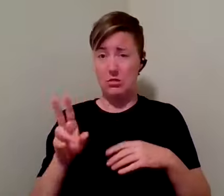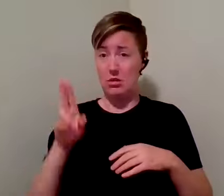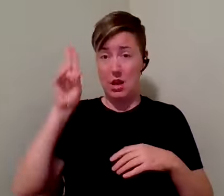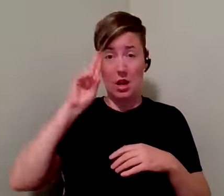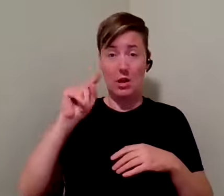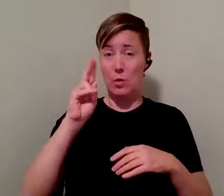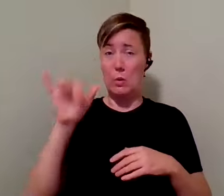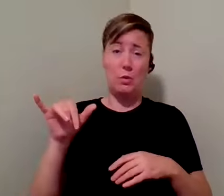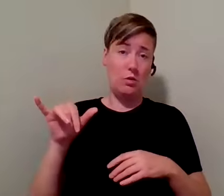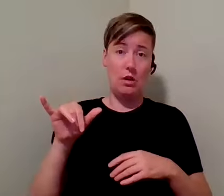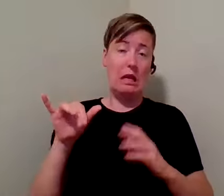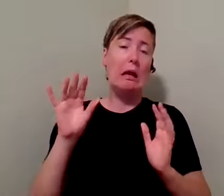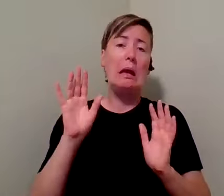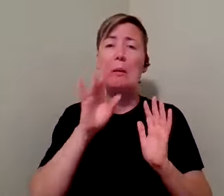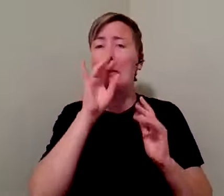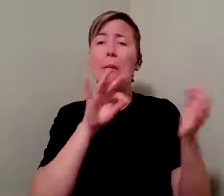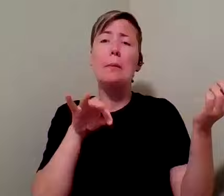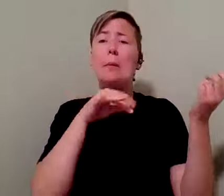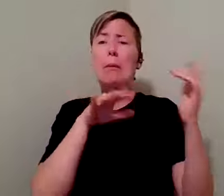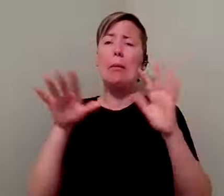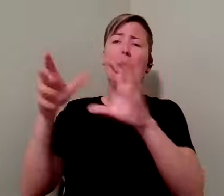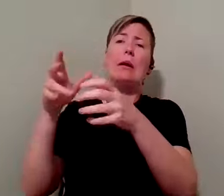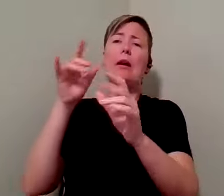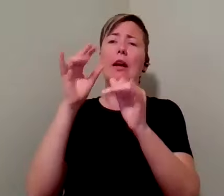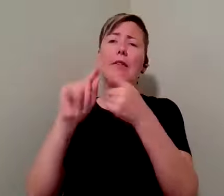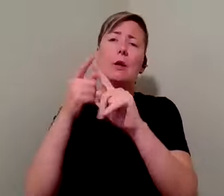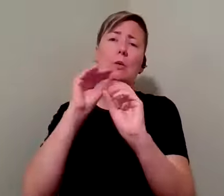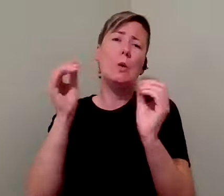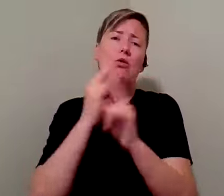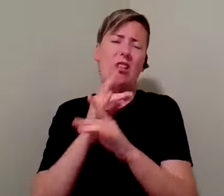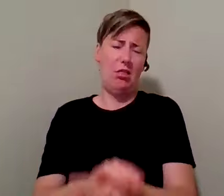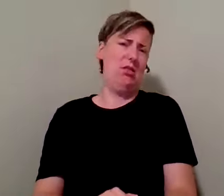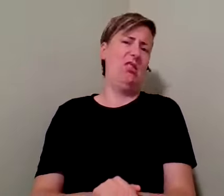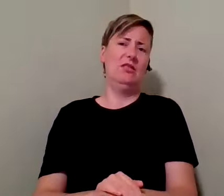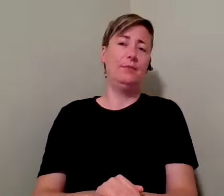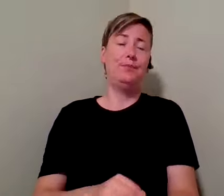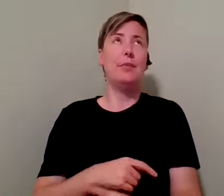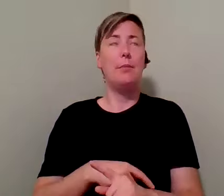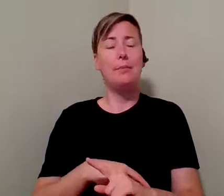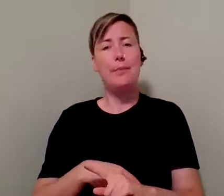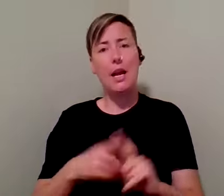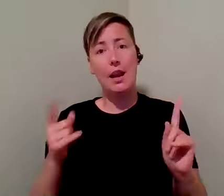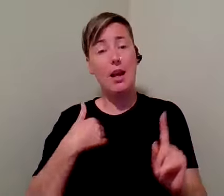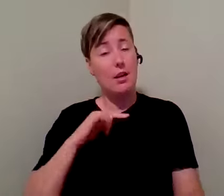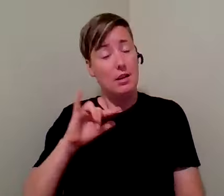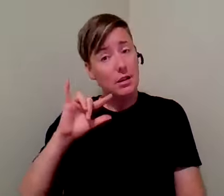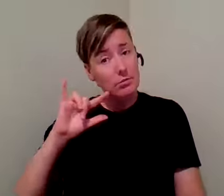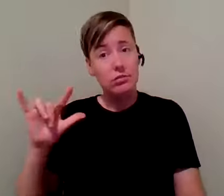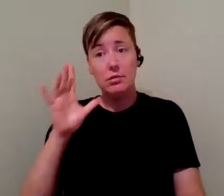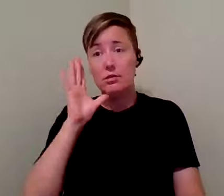Maria and the violin either, and his friends who don't drink. But if you love your grandmother as much as I do, you have a couple of drinks and you go off